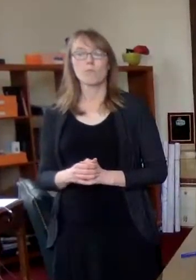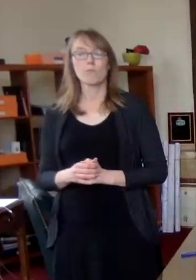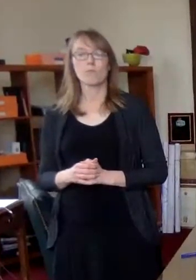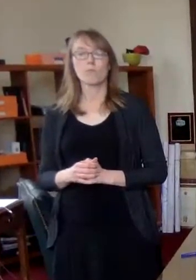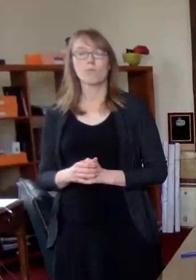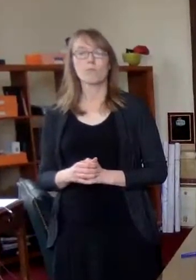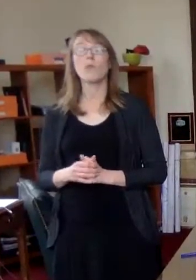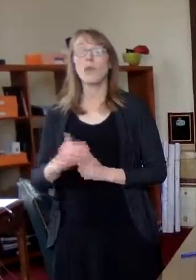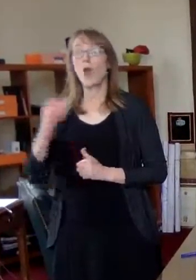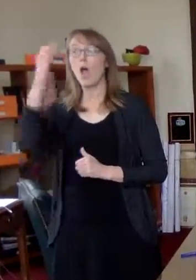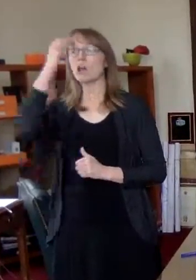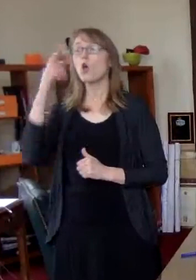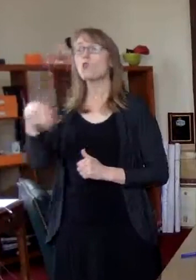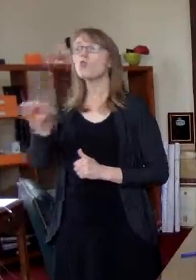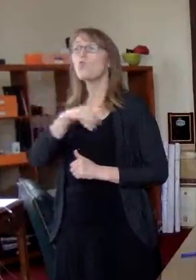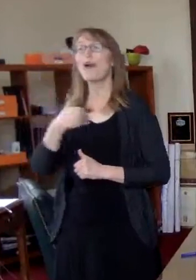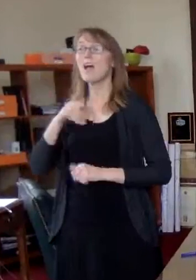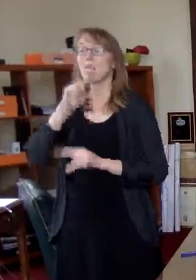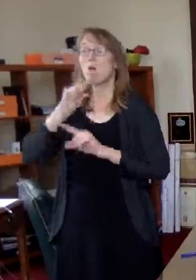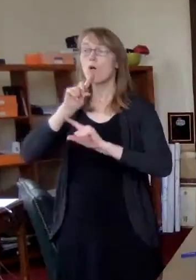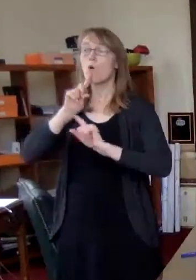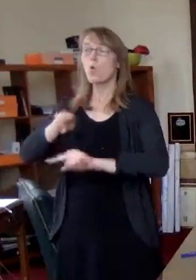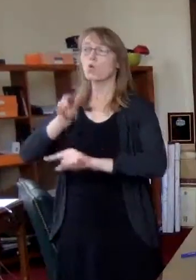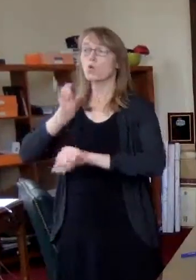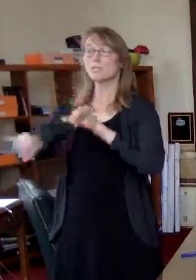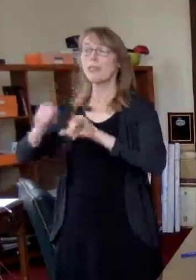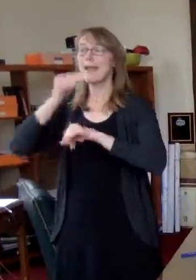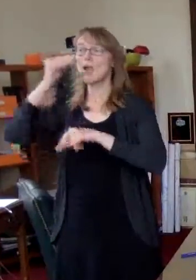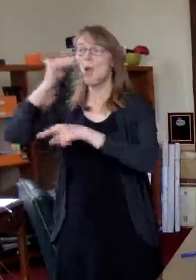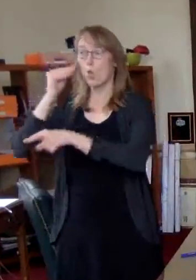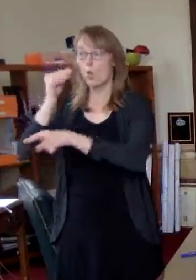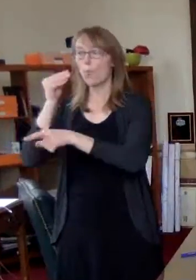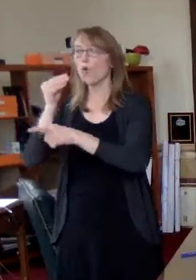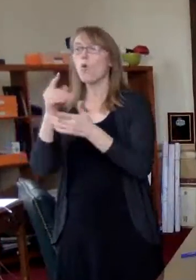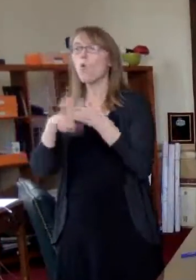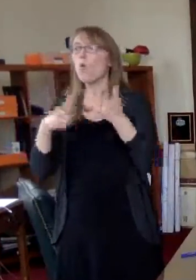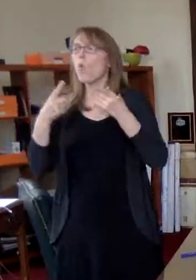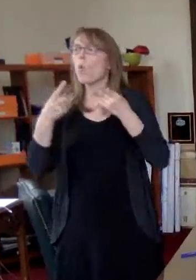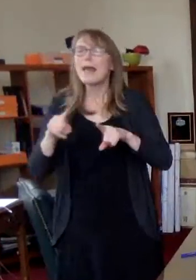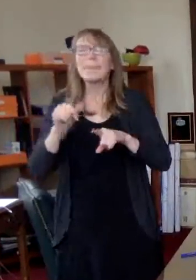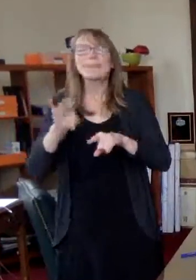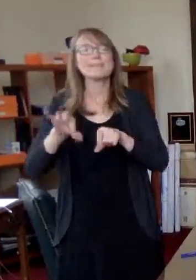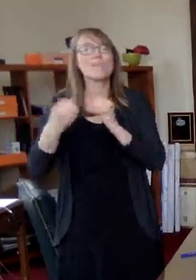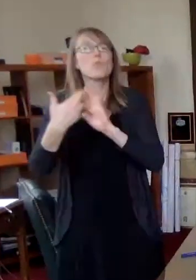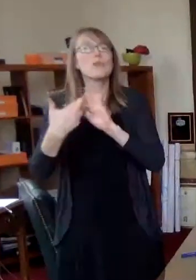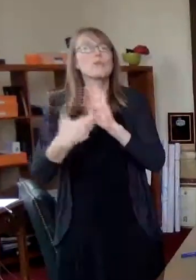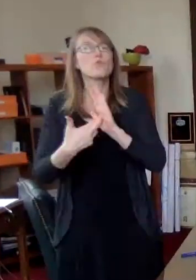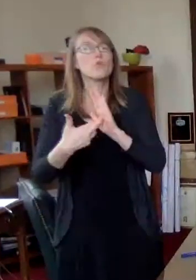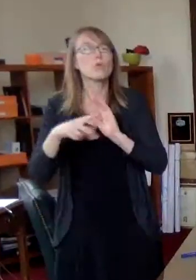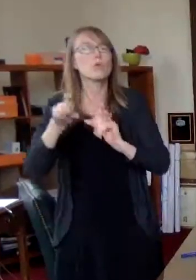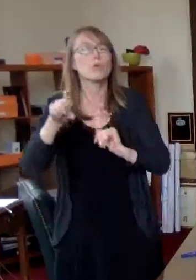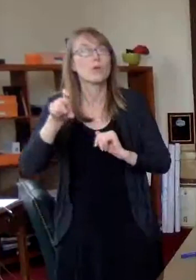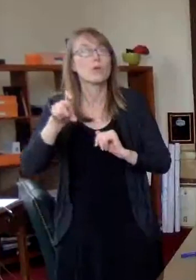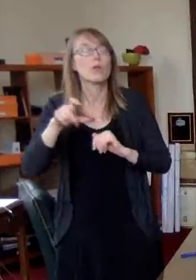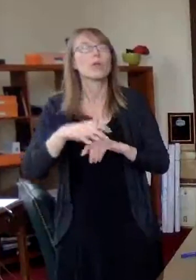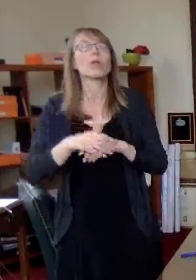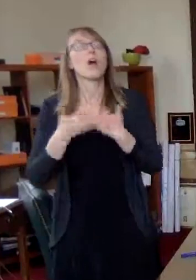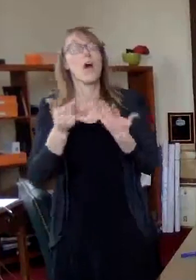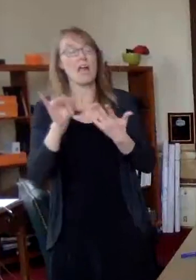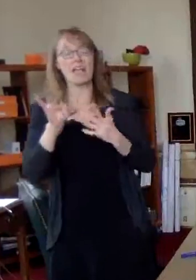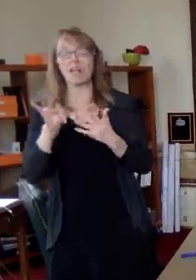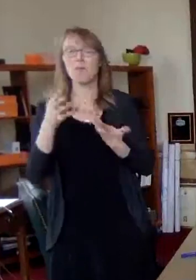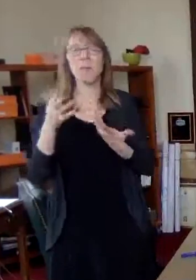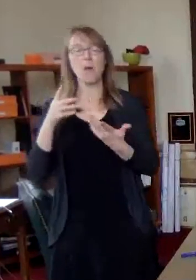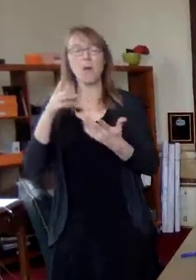abide by it? So if you see, first of all, if you don't abide by it, it's a misdemeanor. But if you see someone that you think is